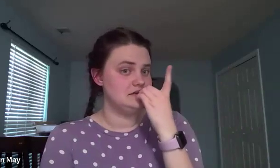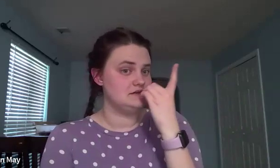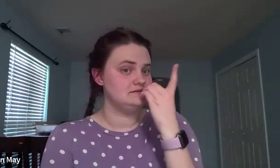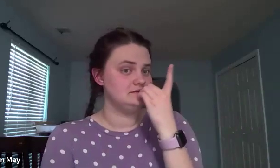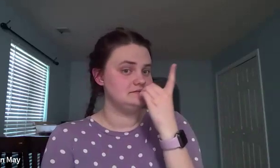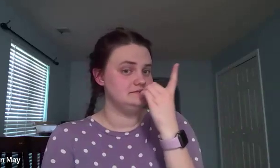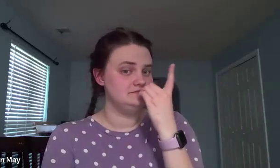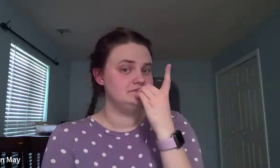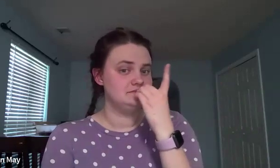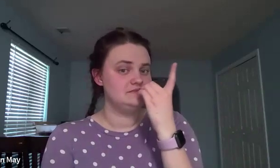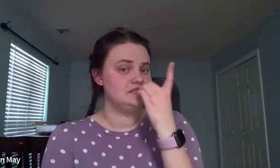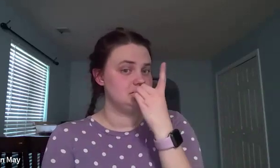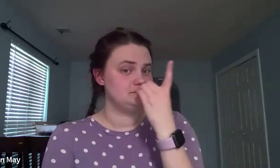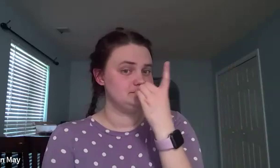Dinner. Dinner.